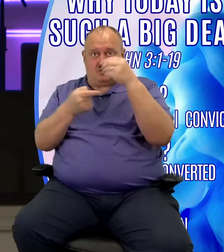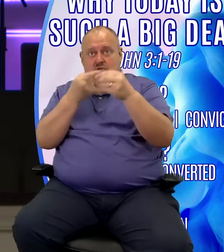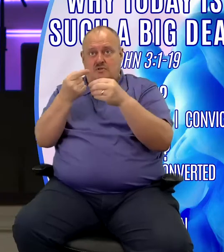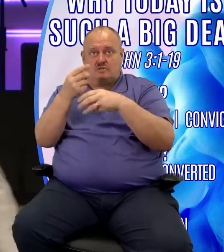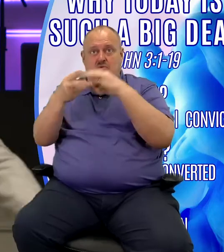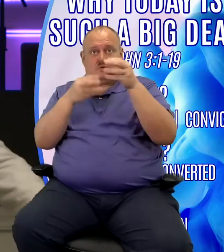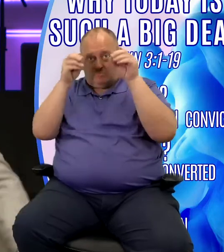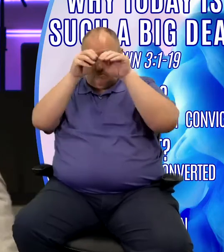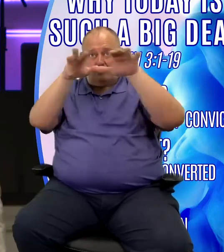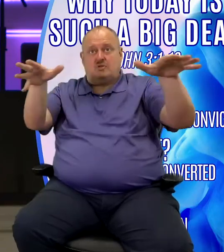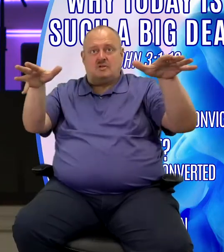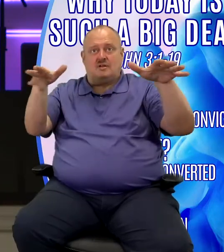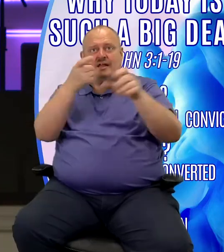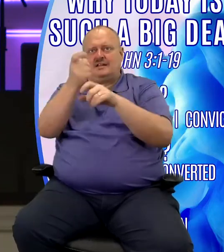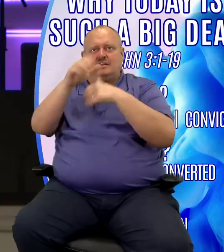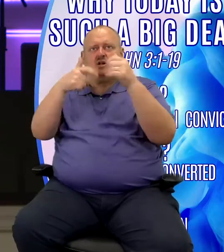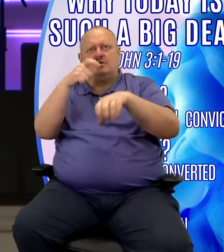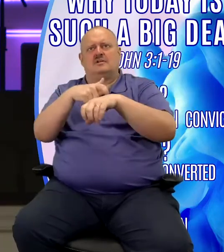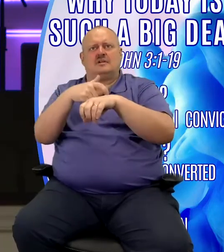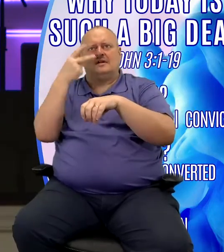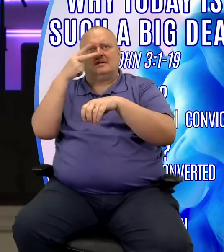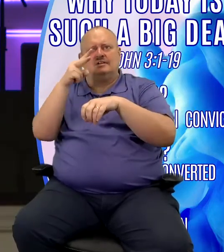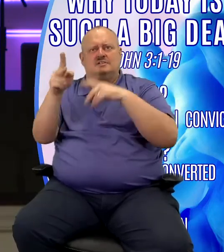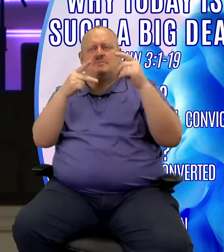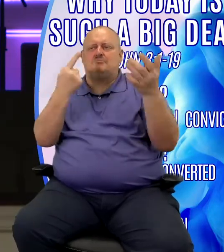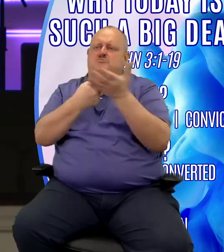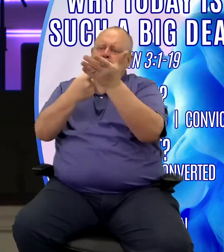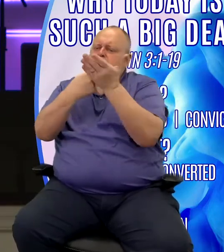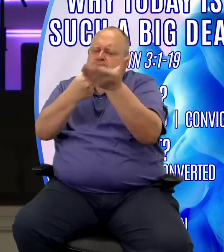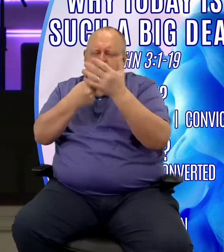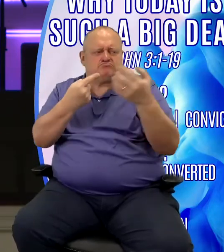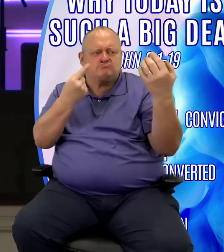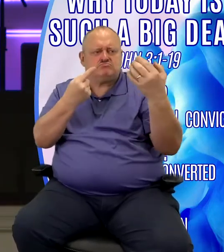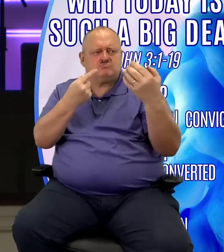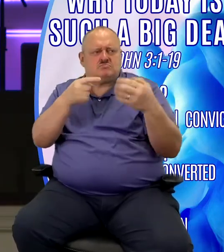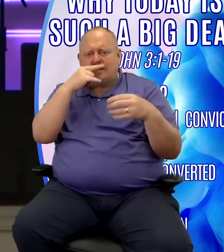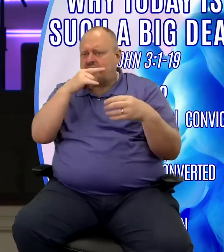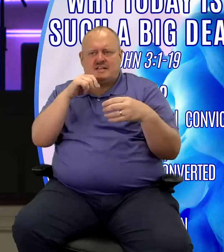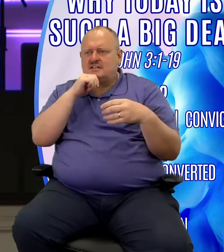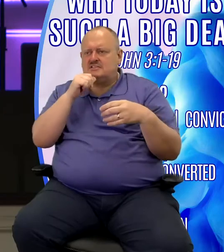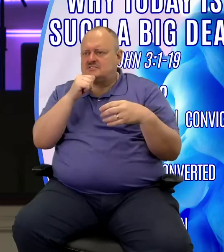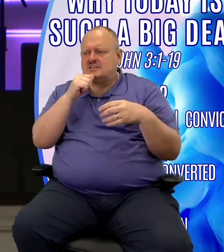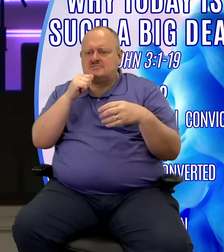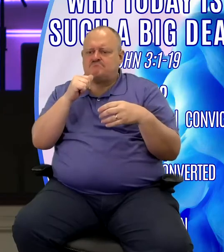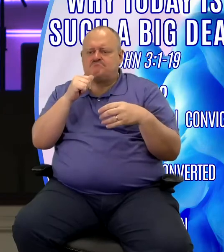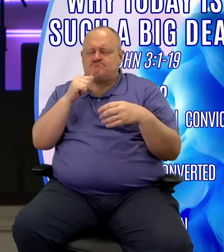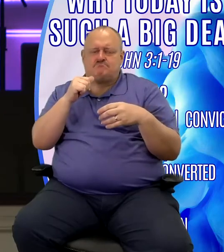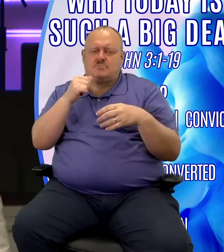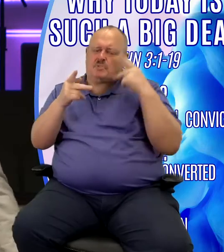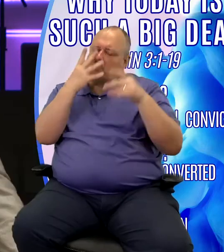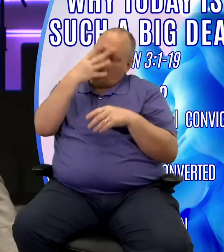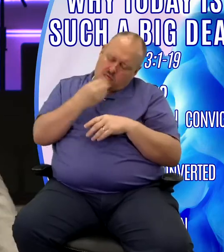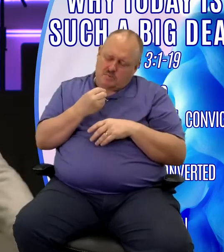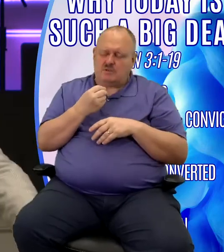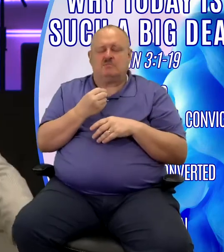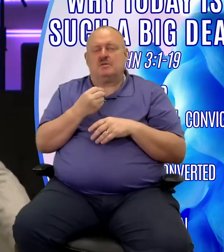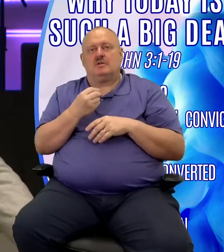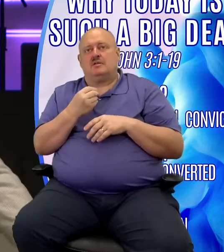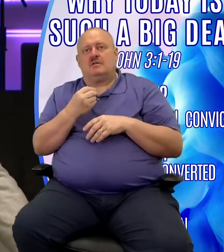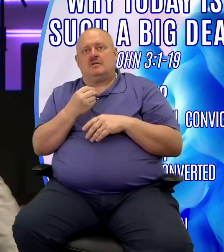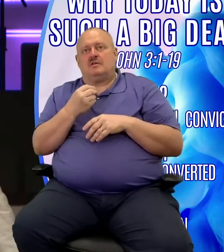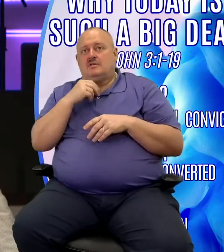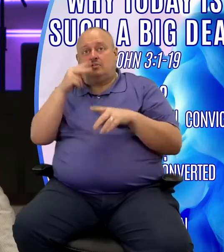pandemic. I tease all the time about seeing couples fuss and fight and kids being disciplined and people sleeping and such. But now I have a view